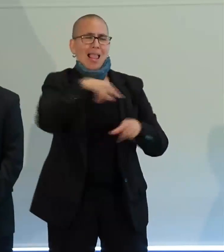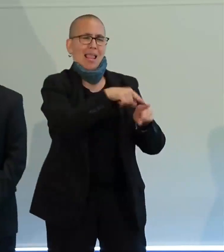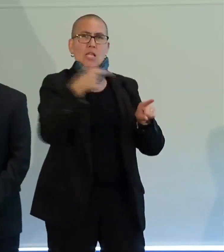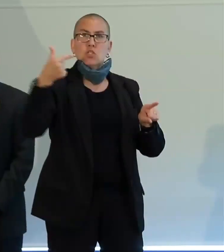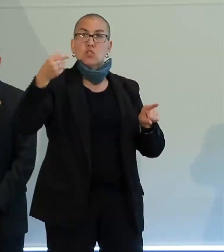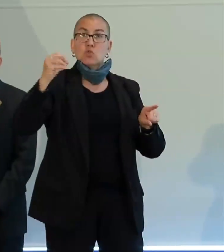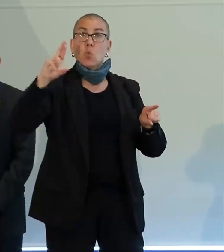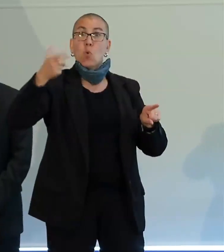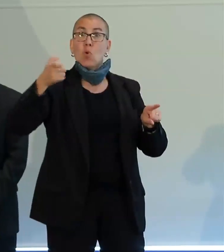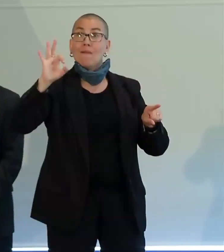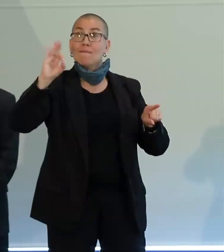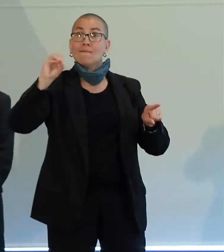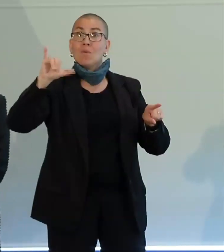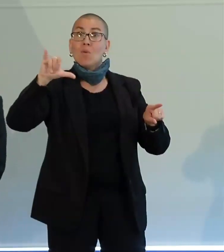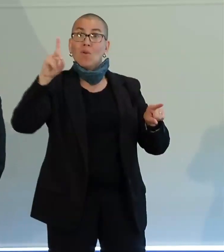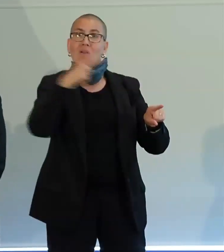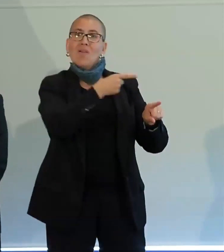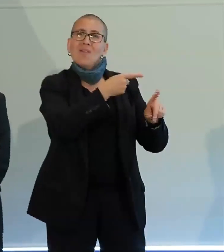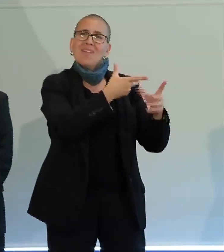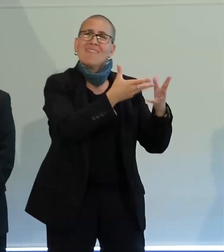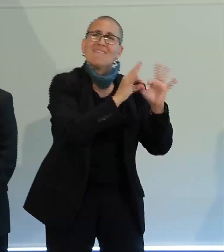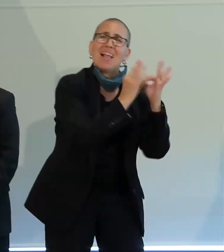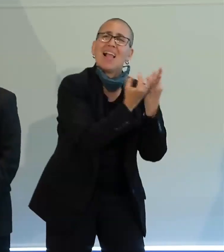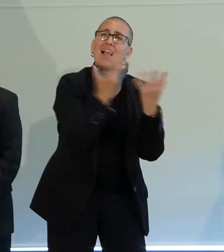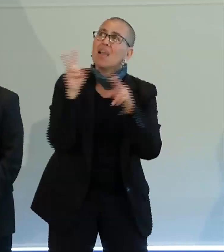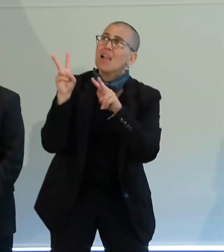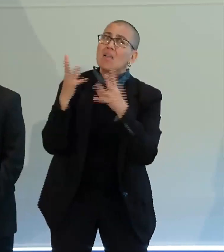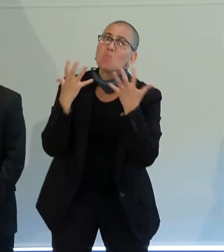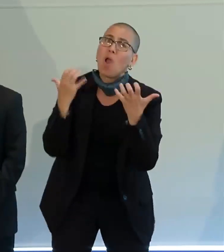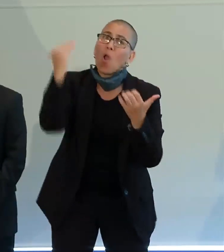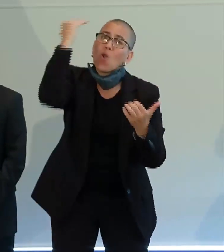Floyd family was hoping to be able to have more information on these charges